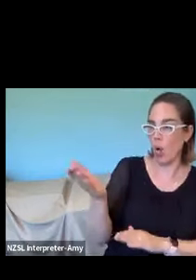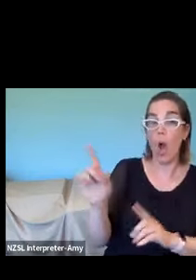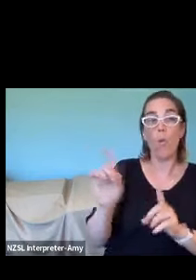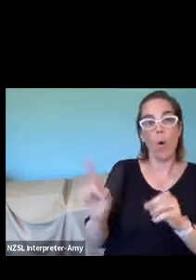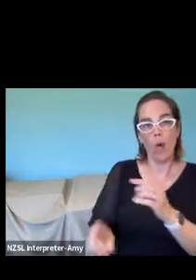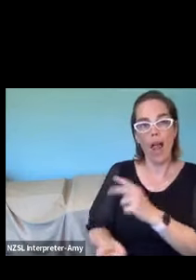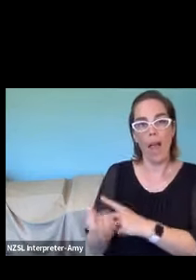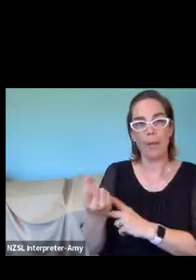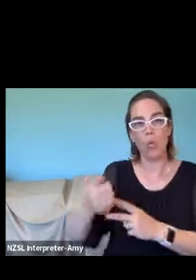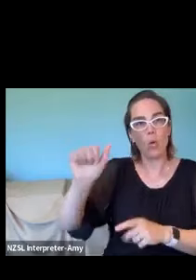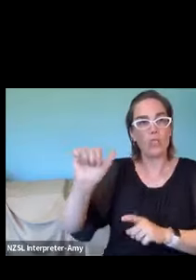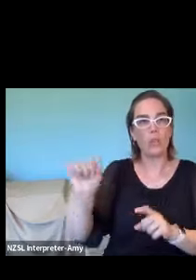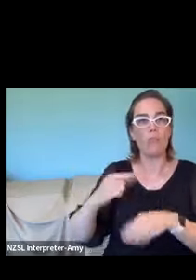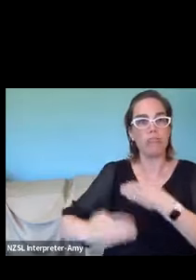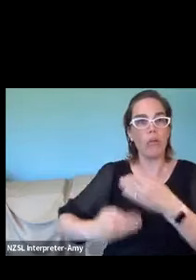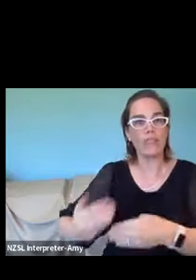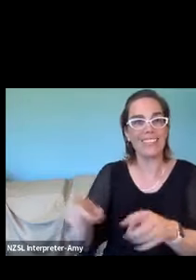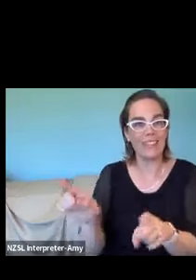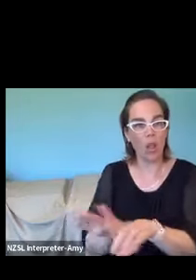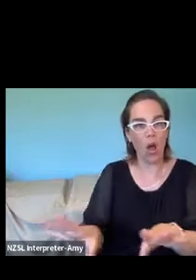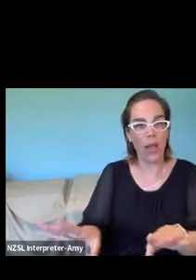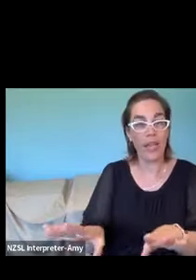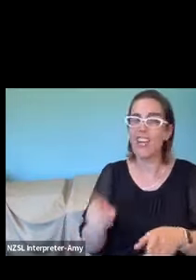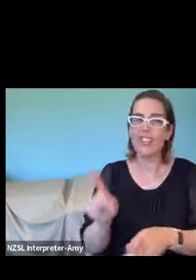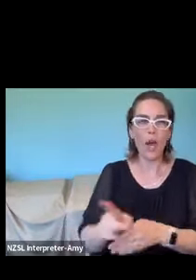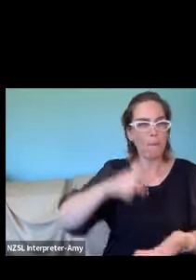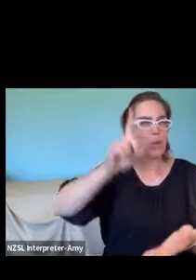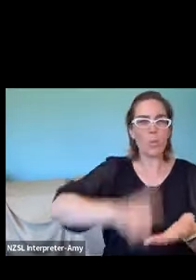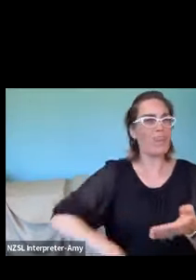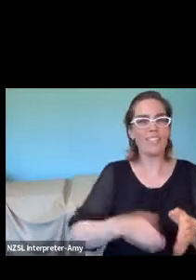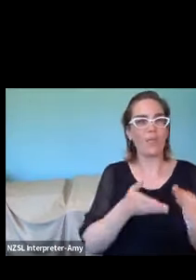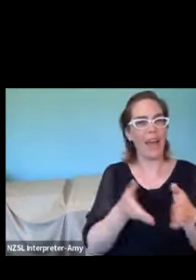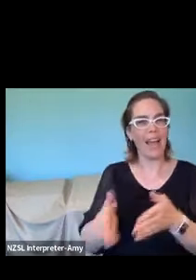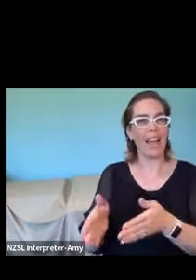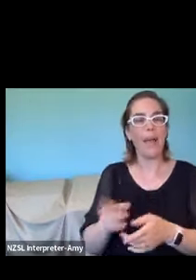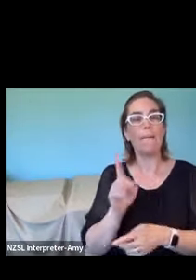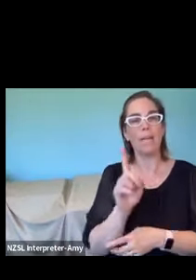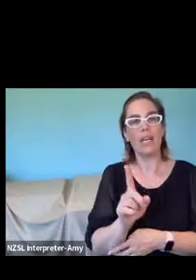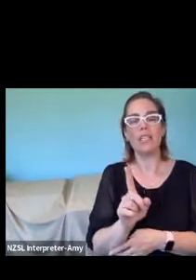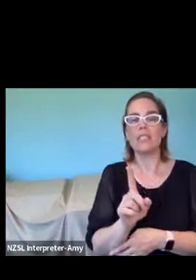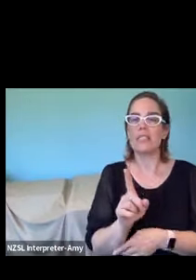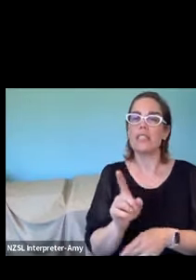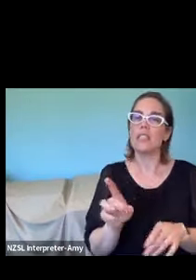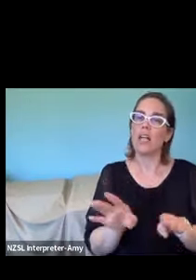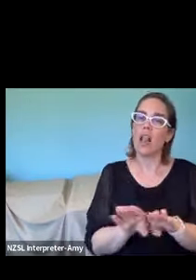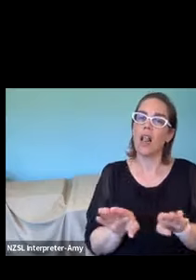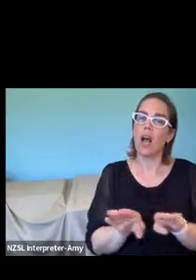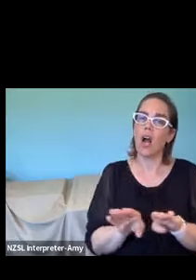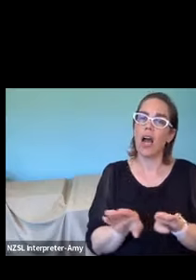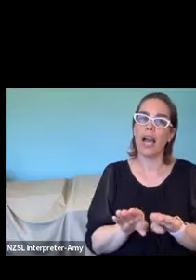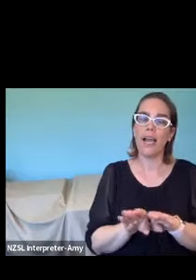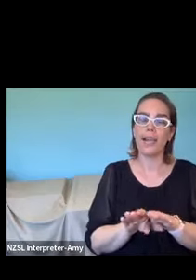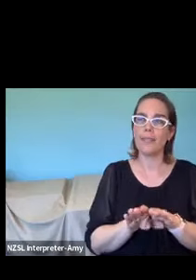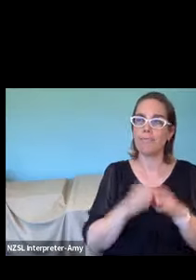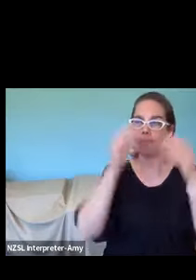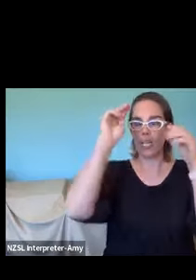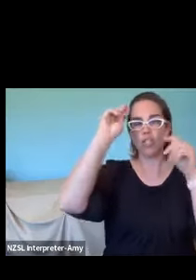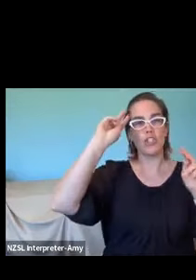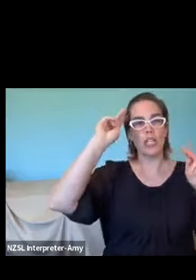a harsh, punitive way necessarily. It's really just shifting that mindset